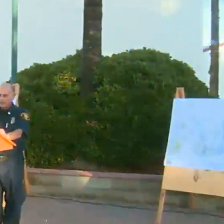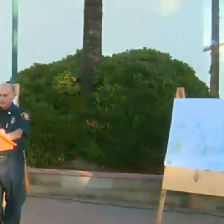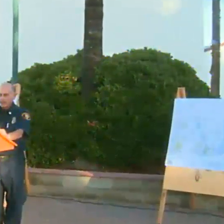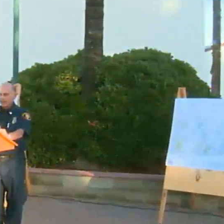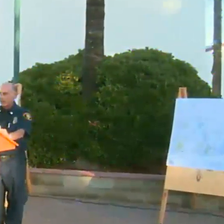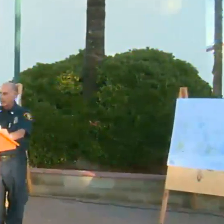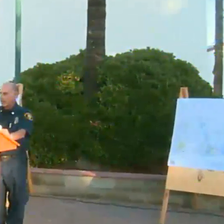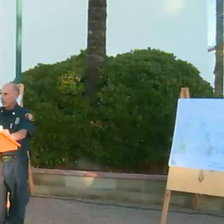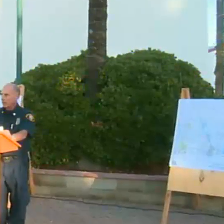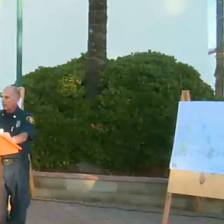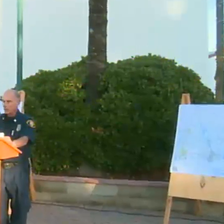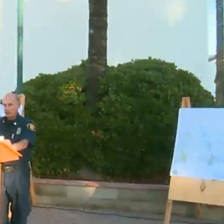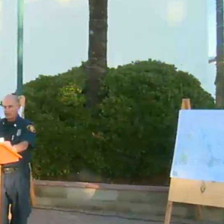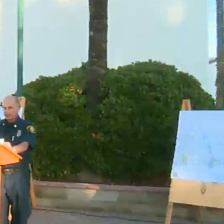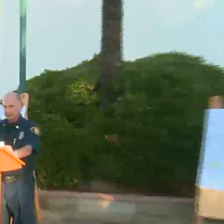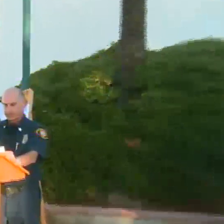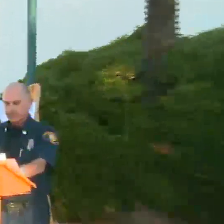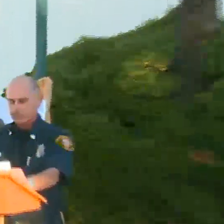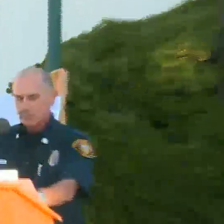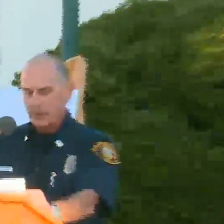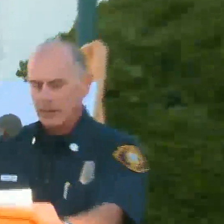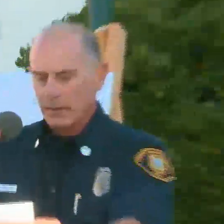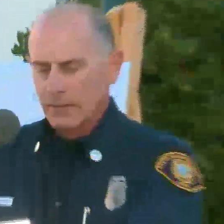Pontes, California Highway Patrol.